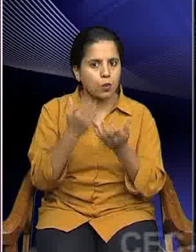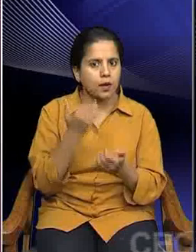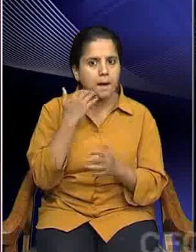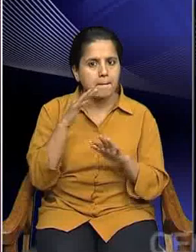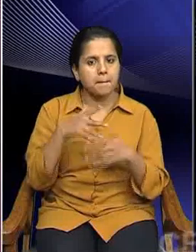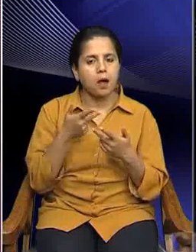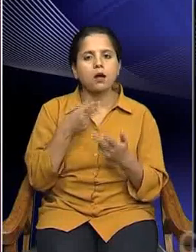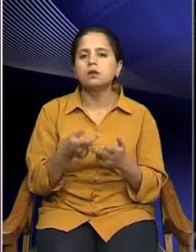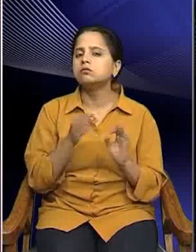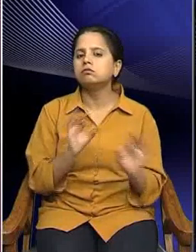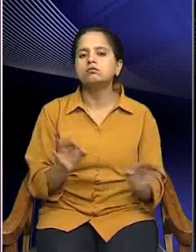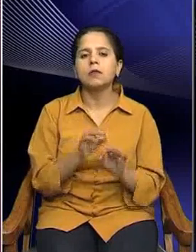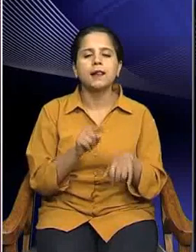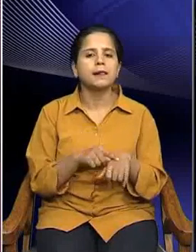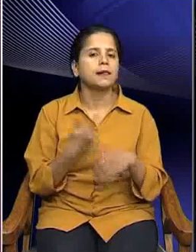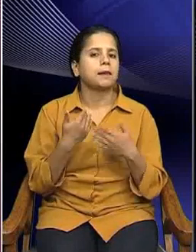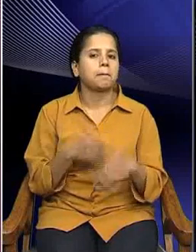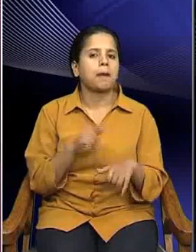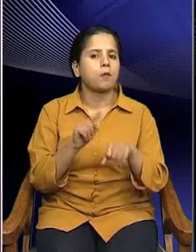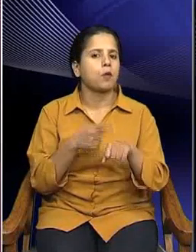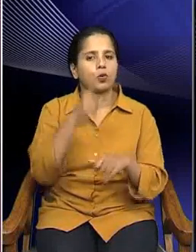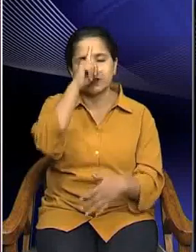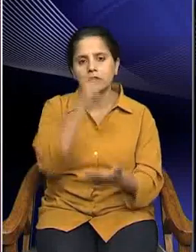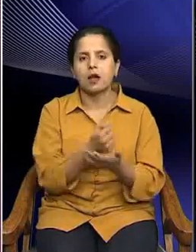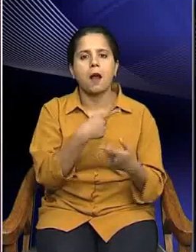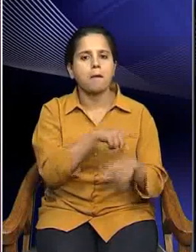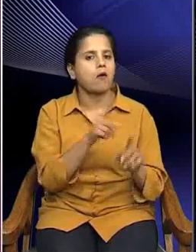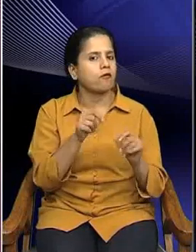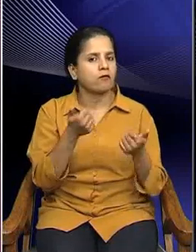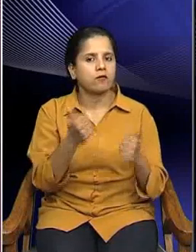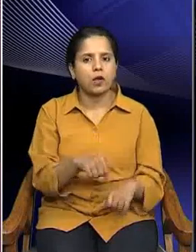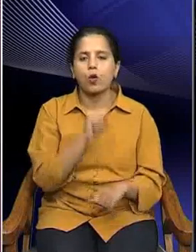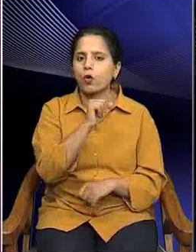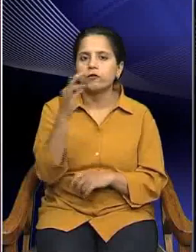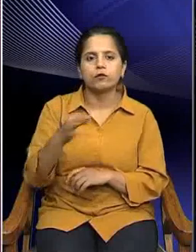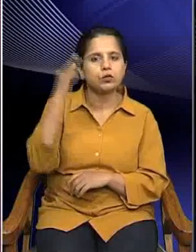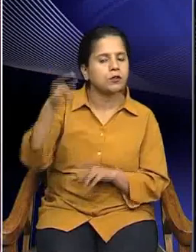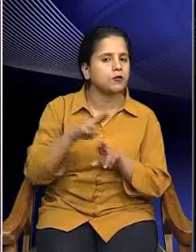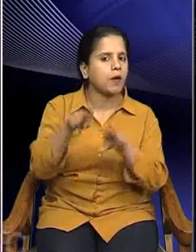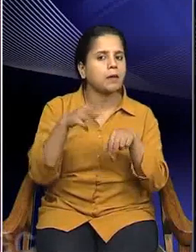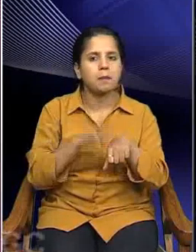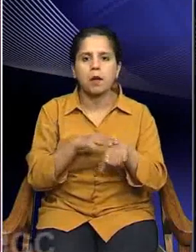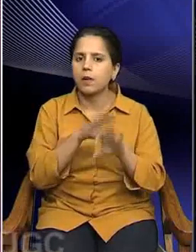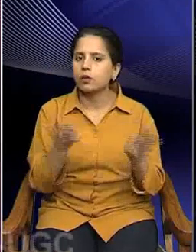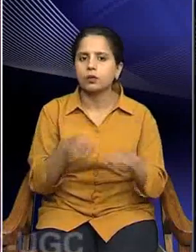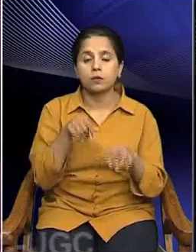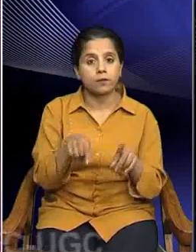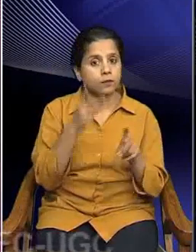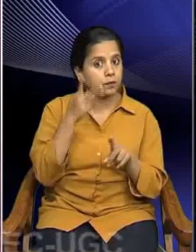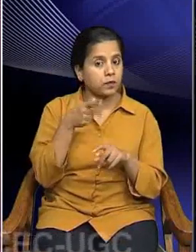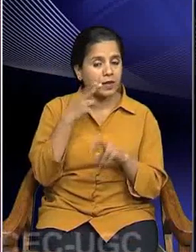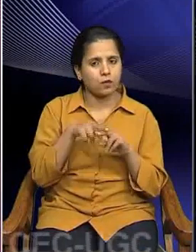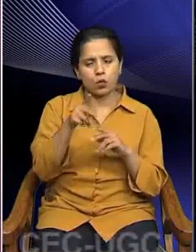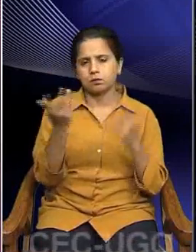have limited opportunity to make decisions about their own future of their family members. So in this way, if you